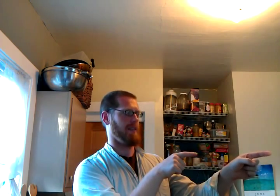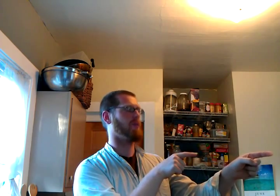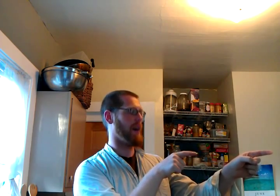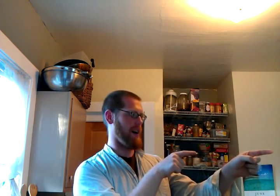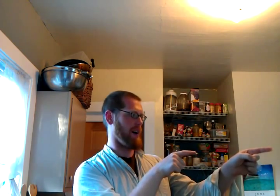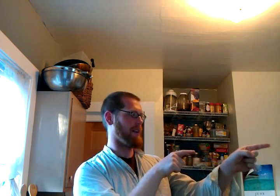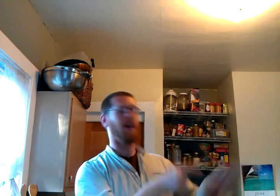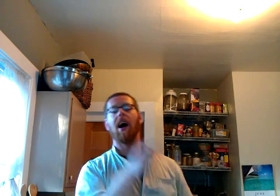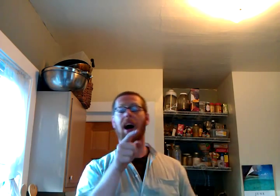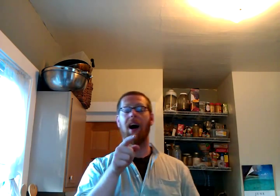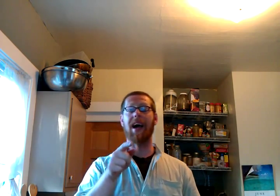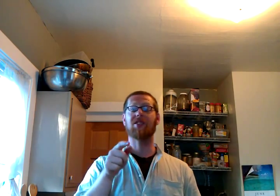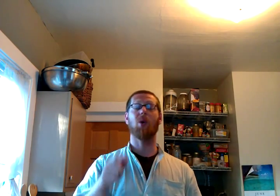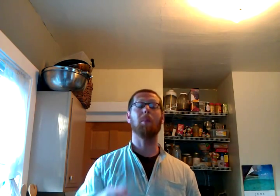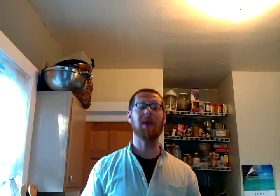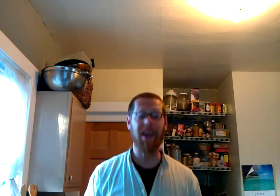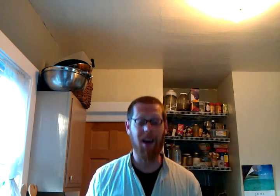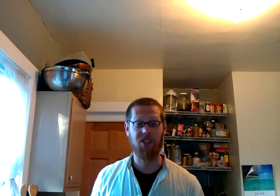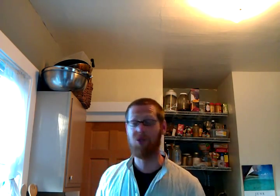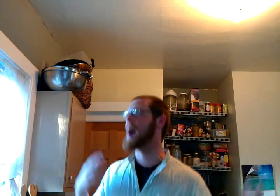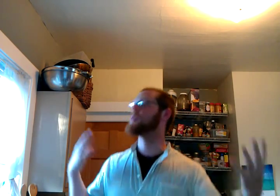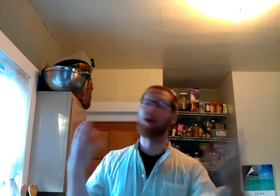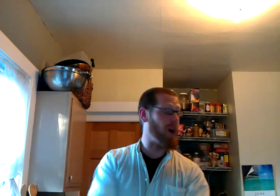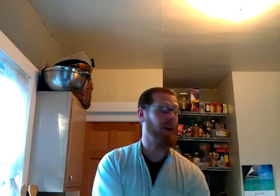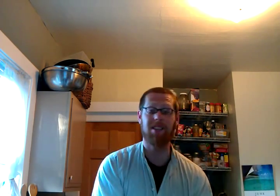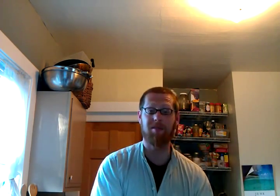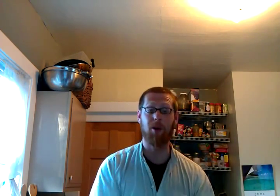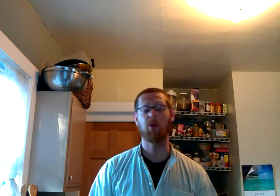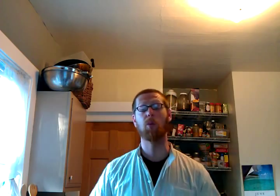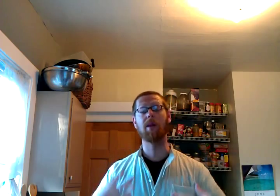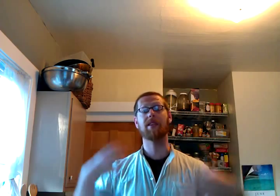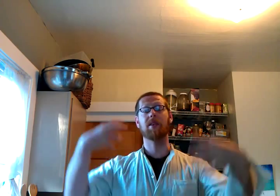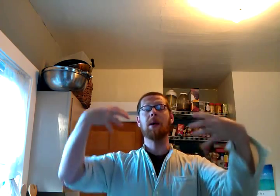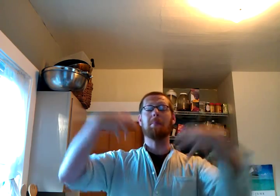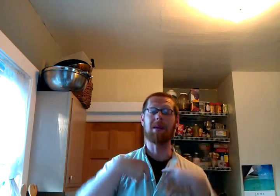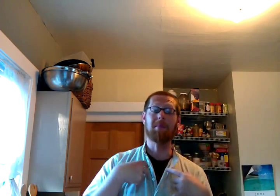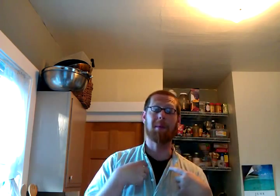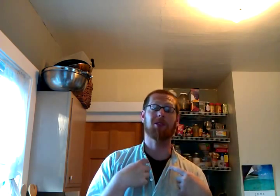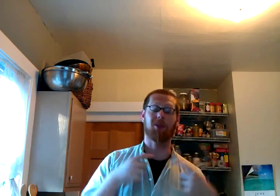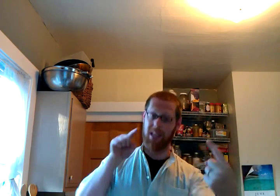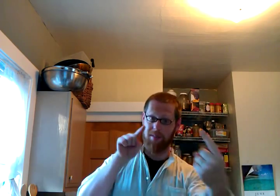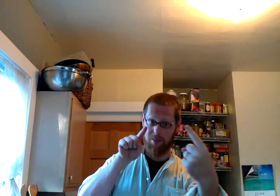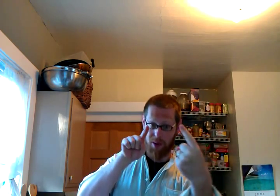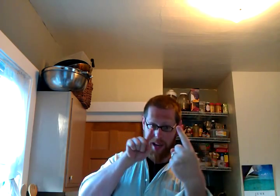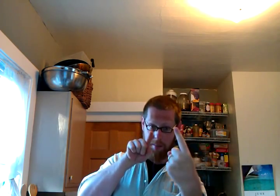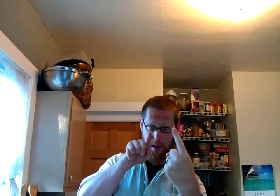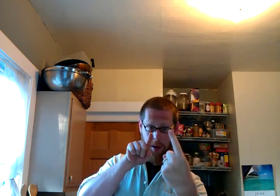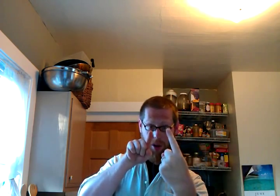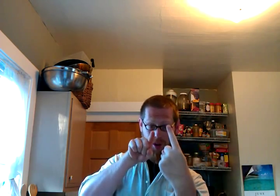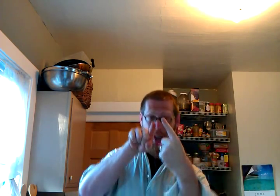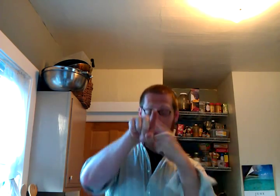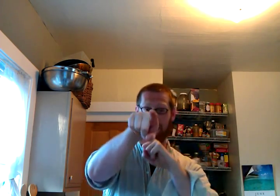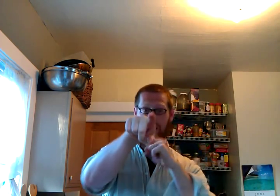Right on. And so being surrounded by all kinds of folks who are willing to meet me on my journey, even if we're kind of crossing in the